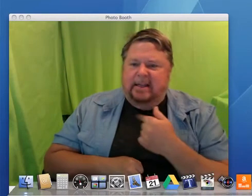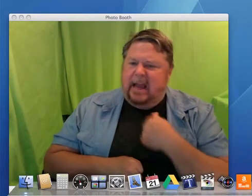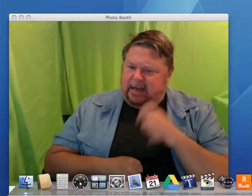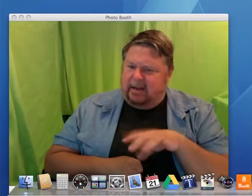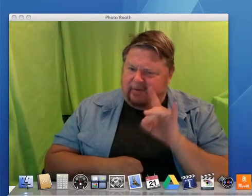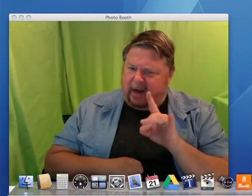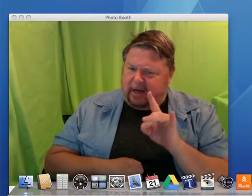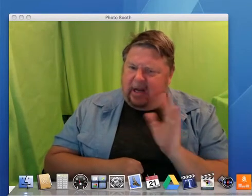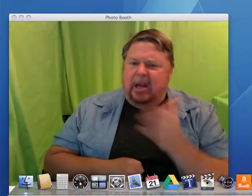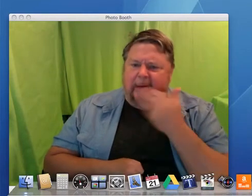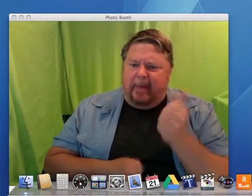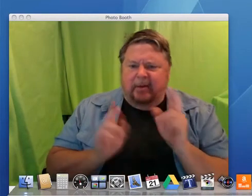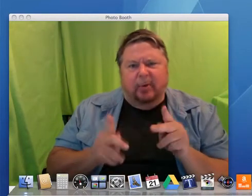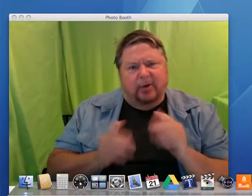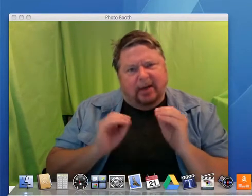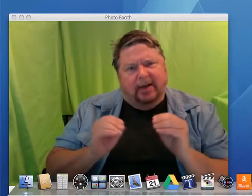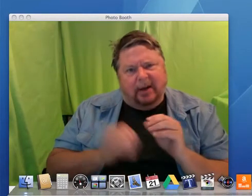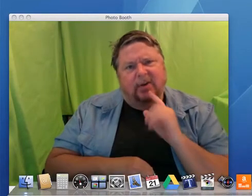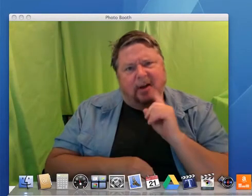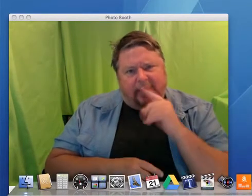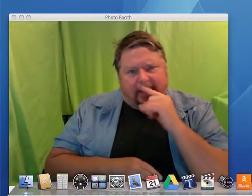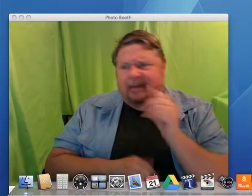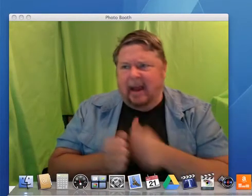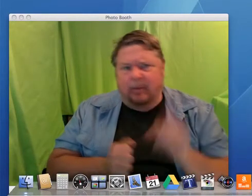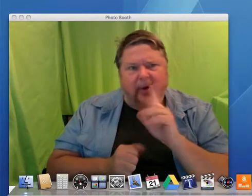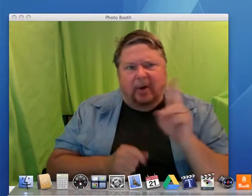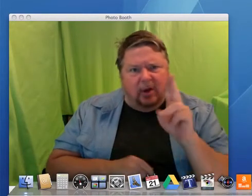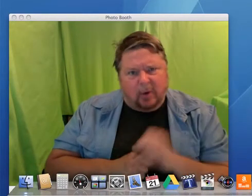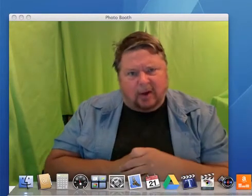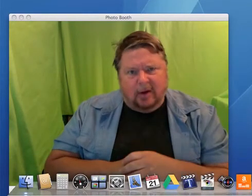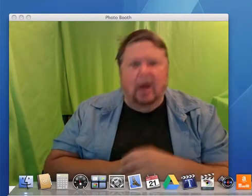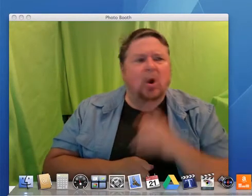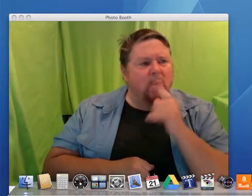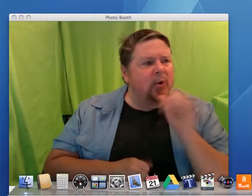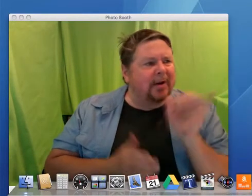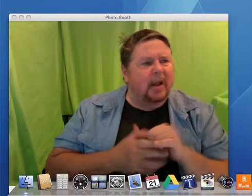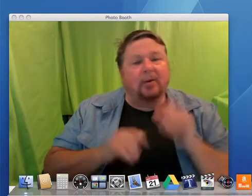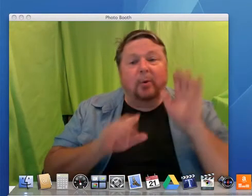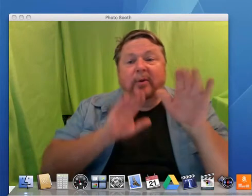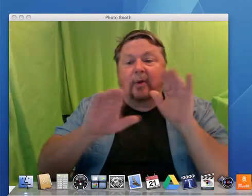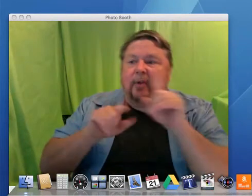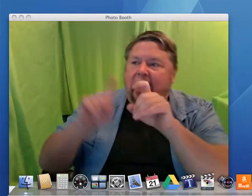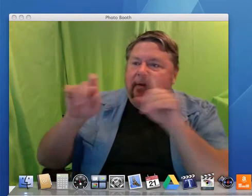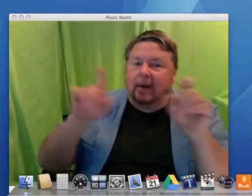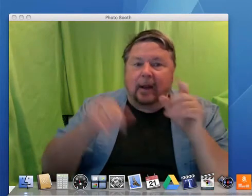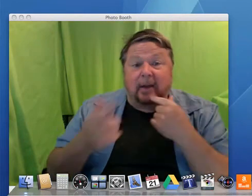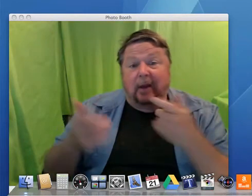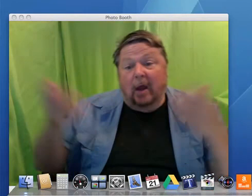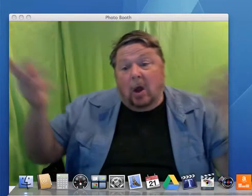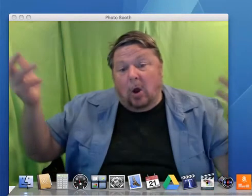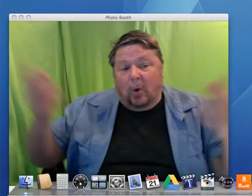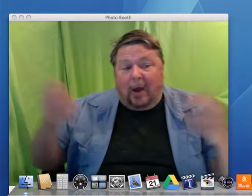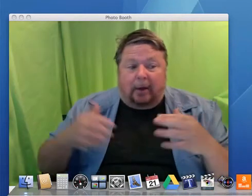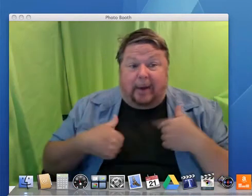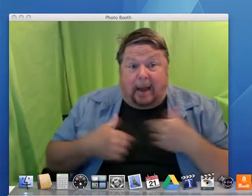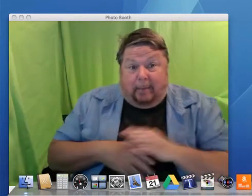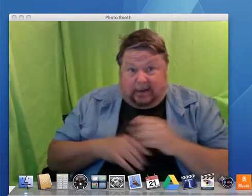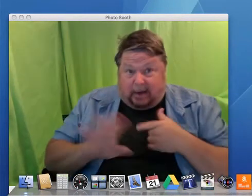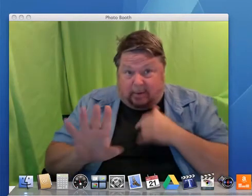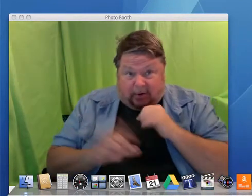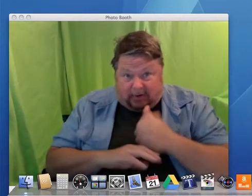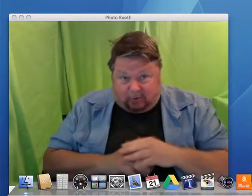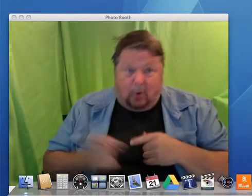says, I need to find the best person to teach deaf kids anywhere in the U.S. Who is that? So he starts asking, and they say, well, I mean, I'm